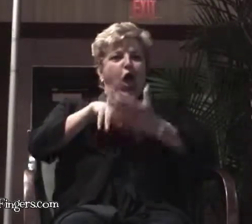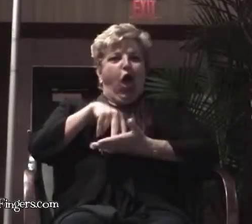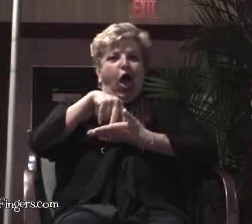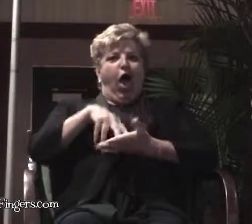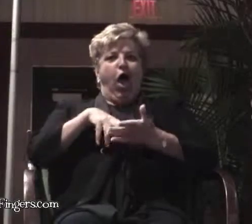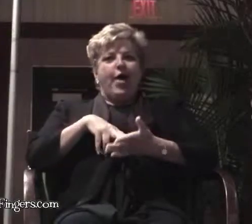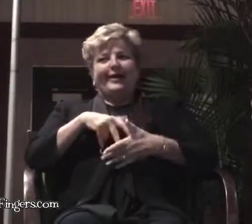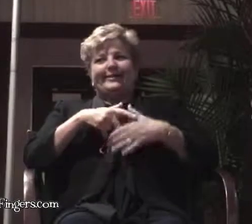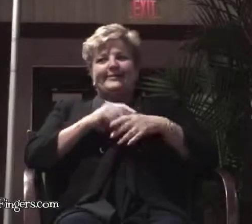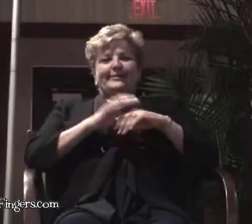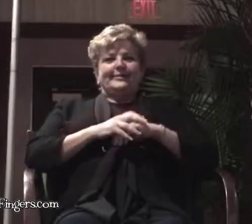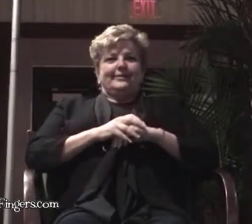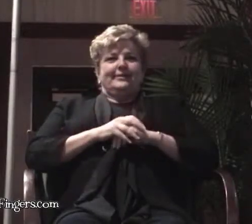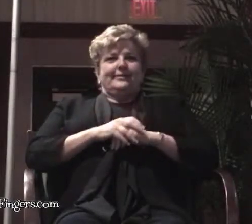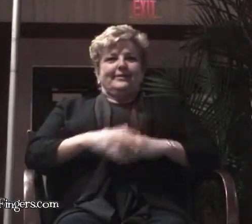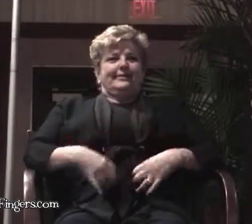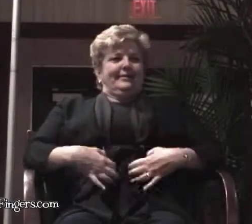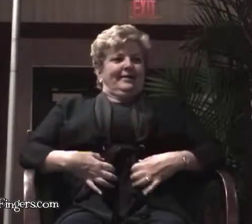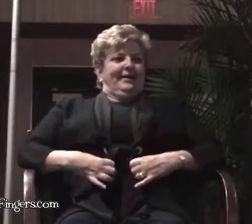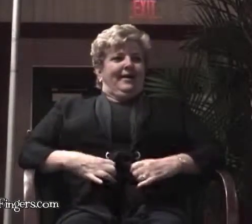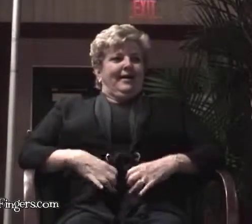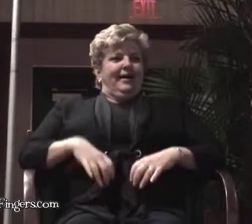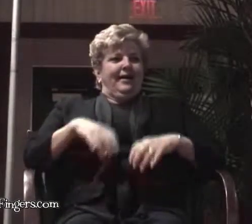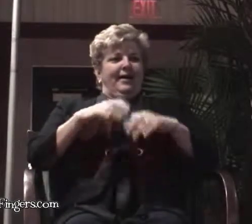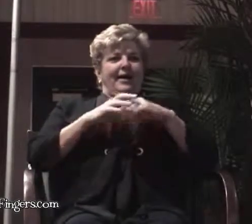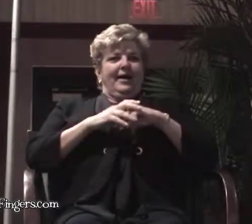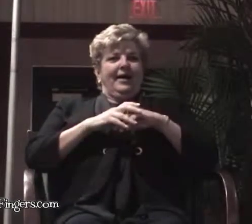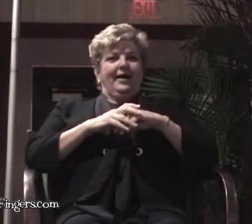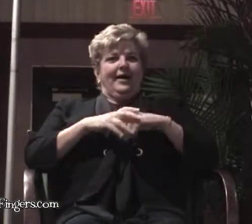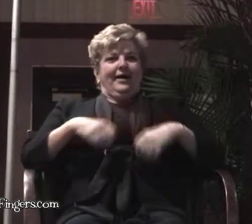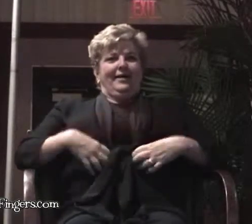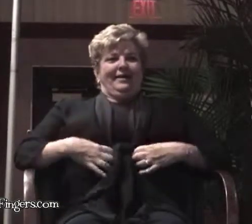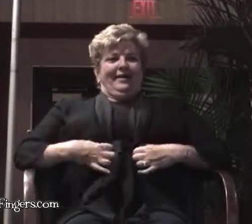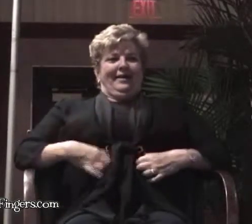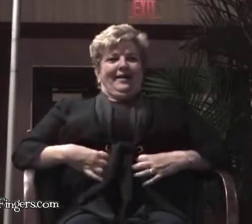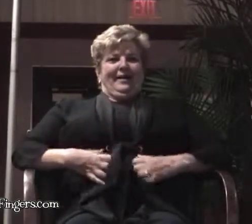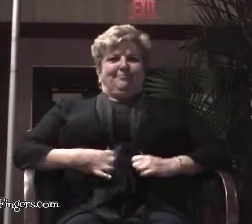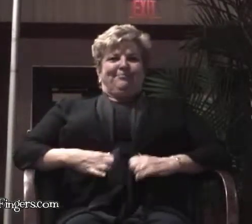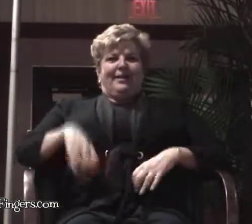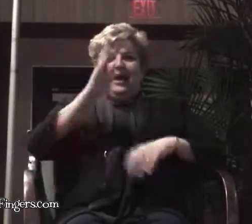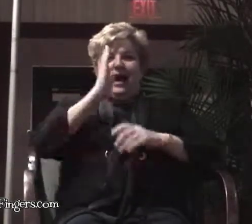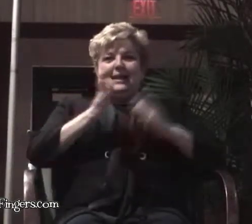I don't ever plan what I'm going to say, so I just pray and get up here, and I'm kind of waiting for God to kick in.